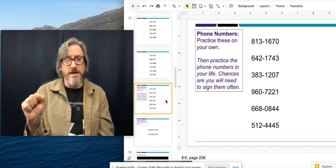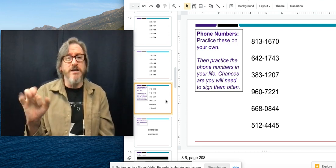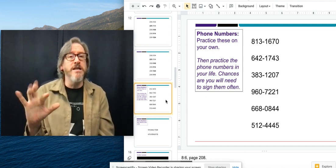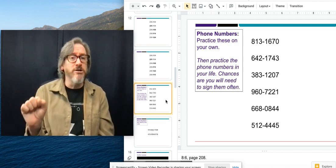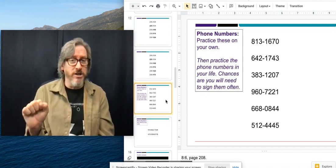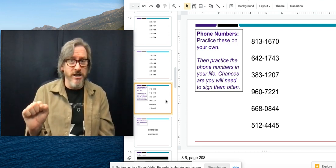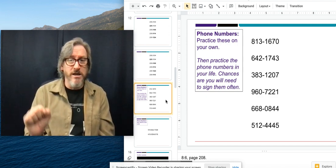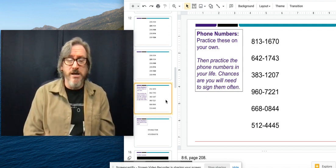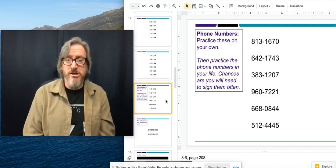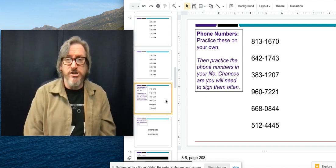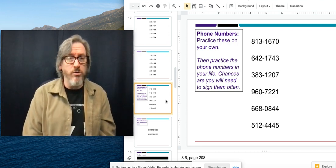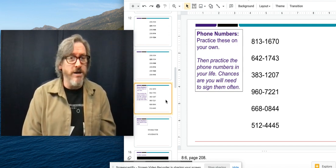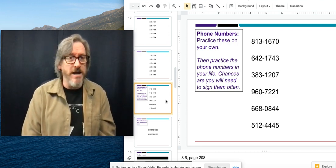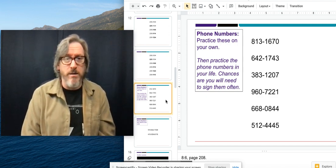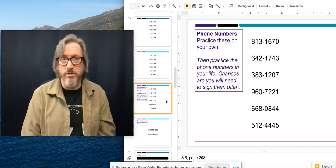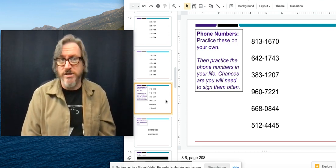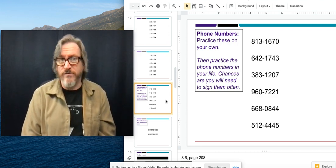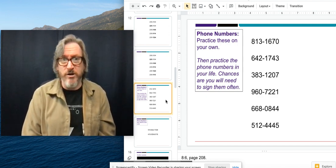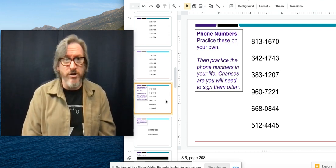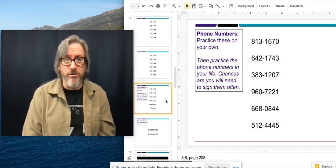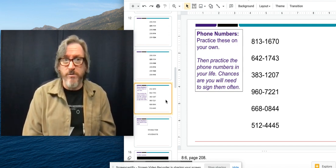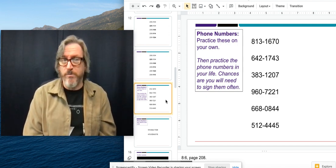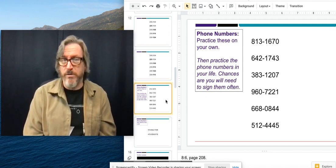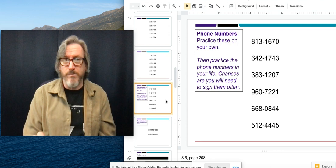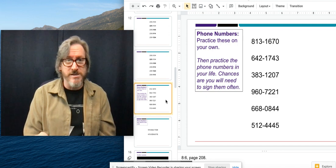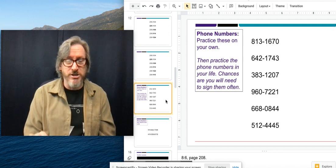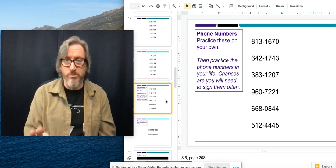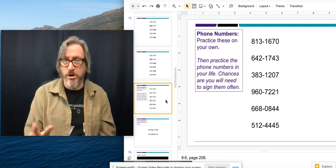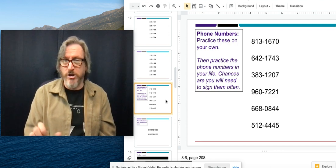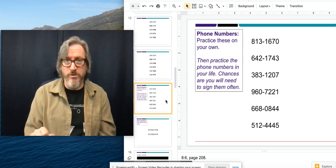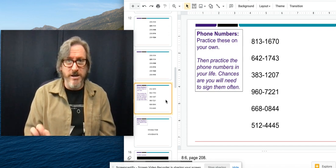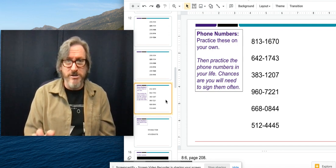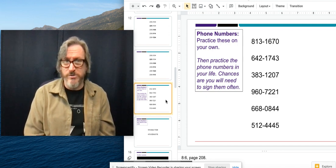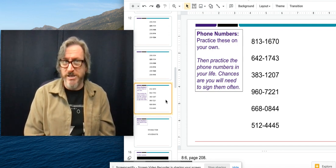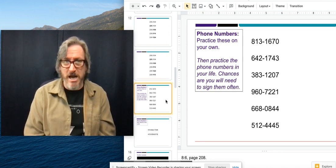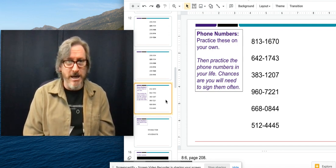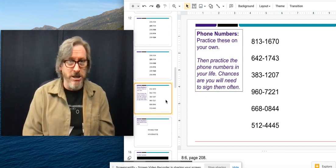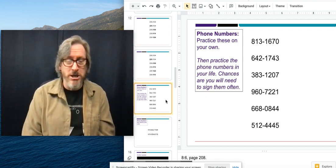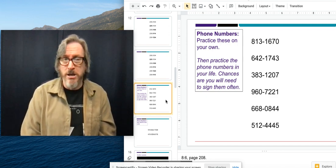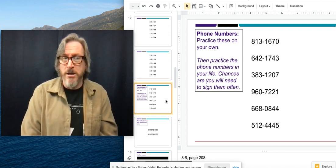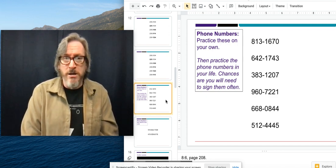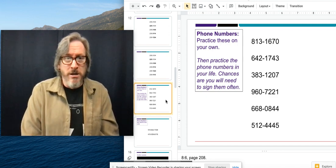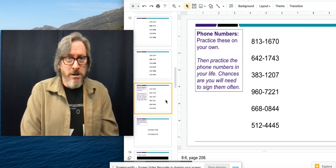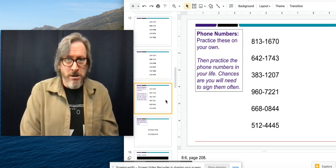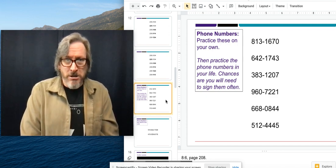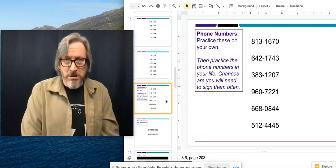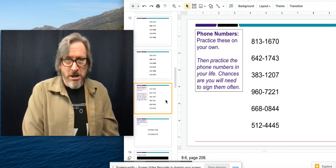to sign clearly. So get numbers if you're in a position where you need to sign